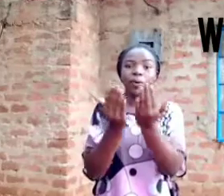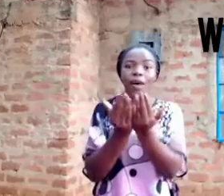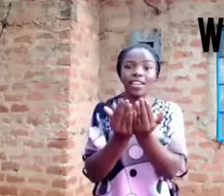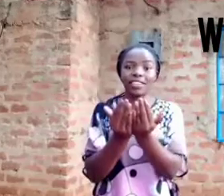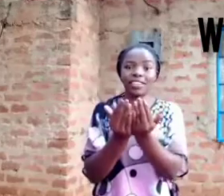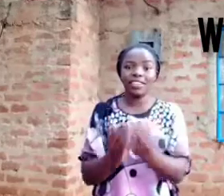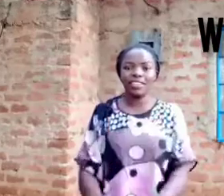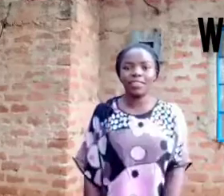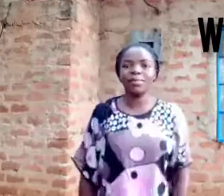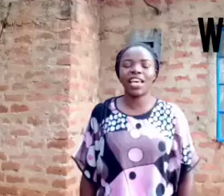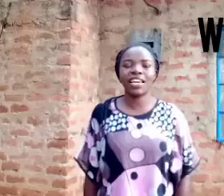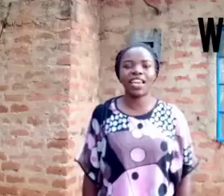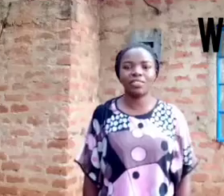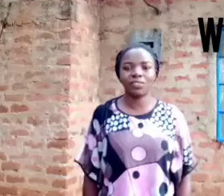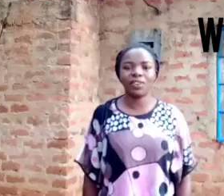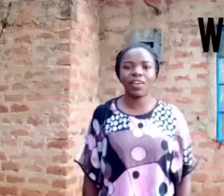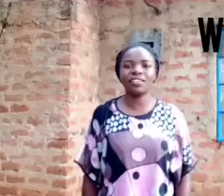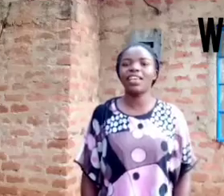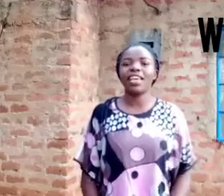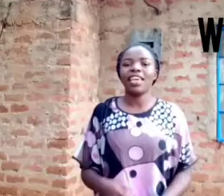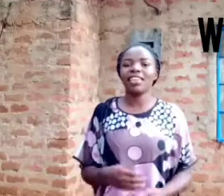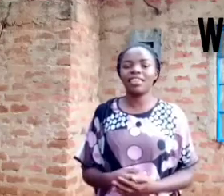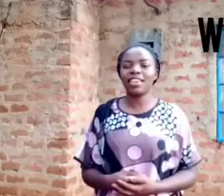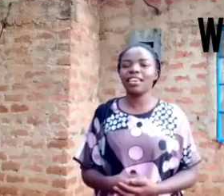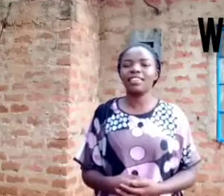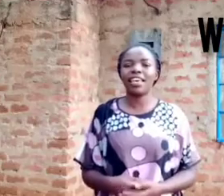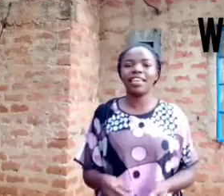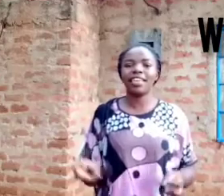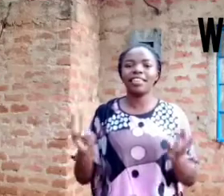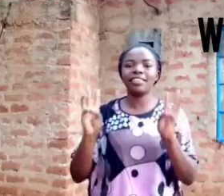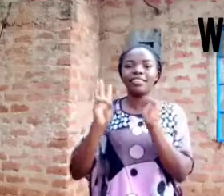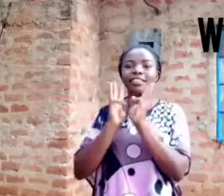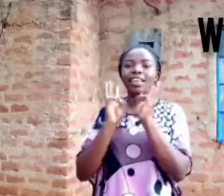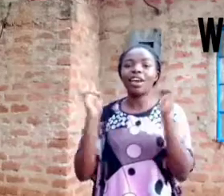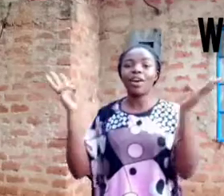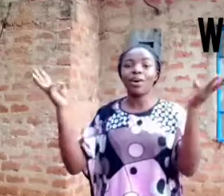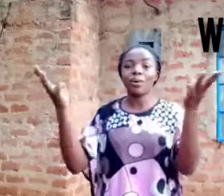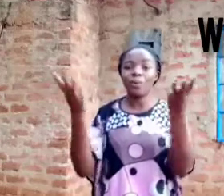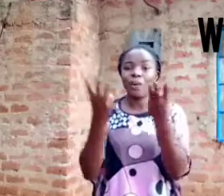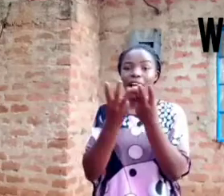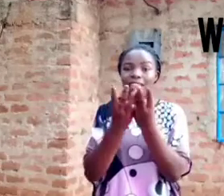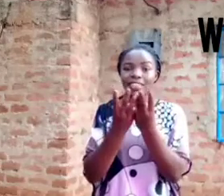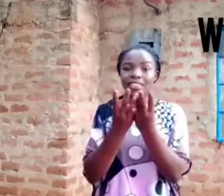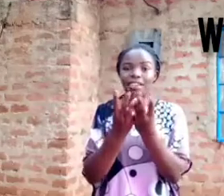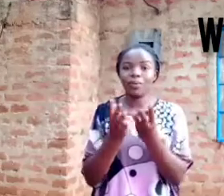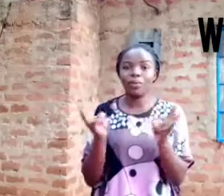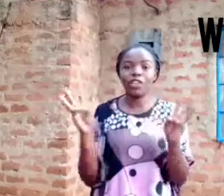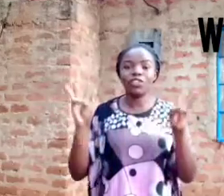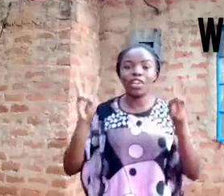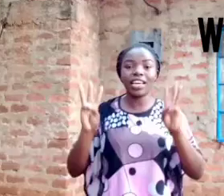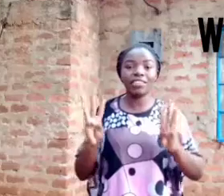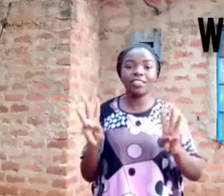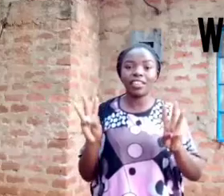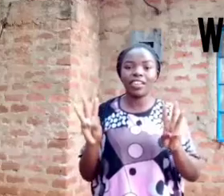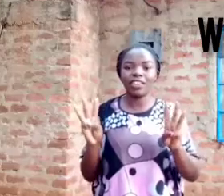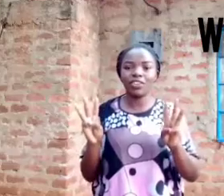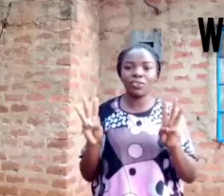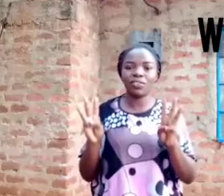World. Same sign as universe. And the second sign is world. We initialize and use